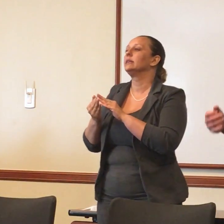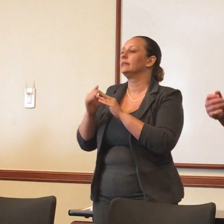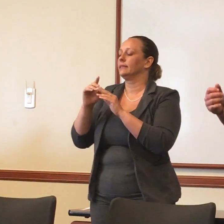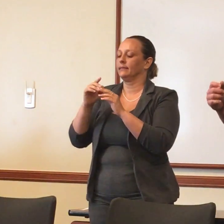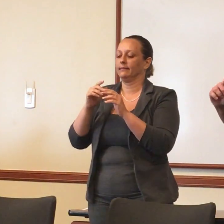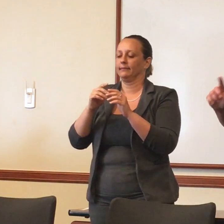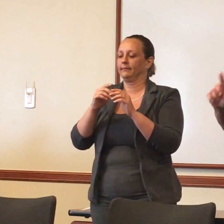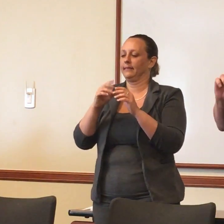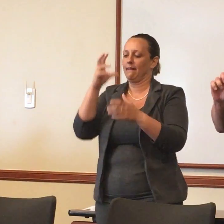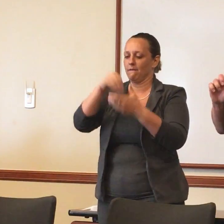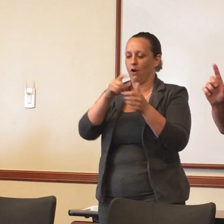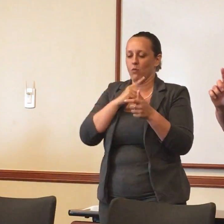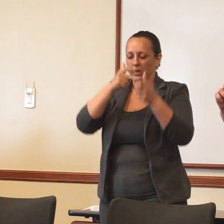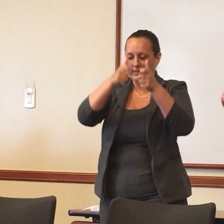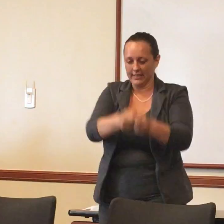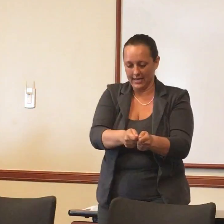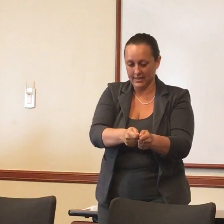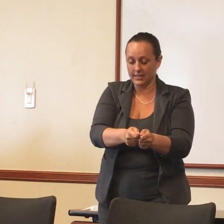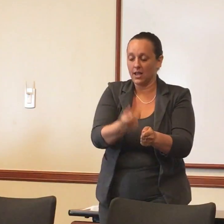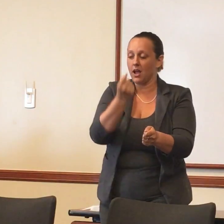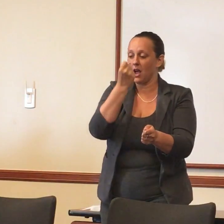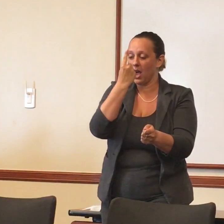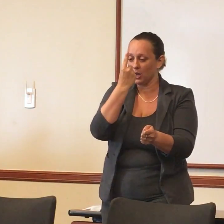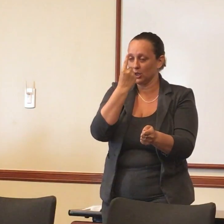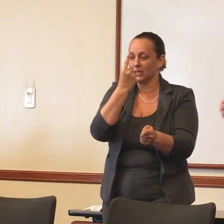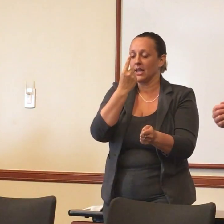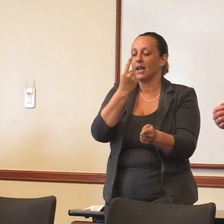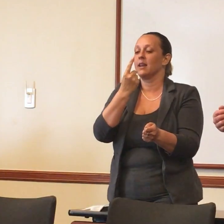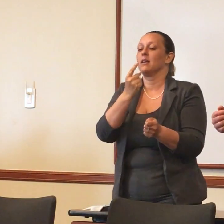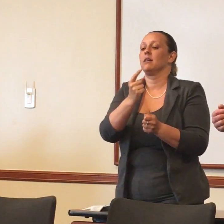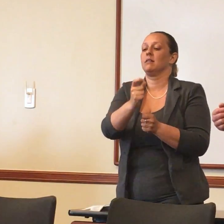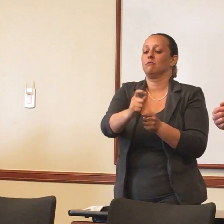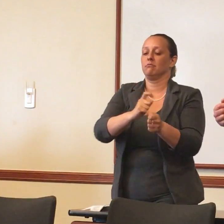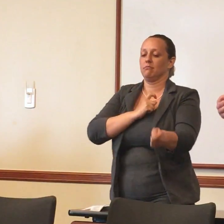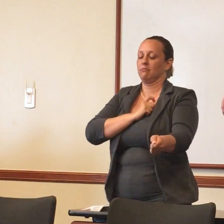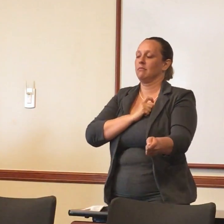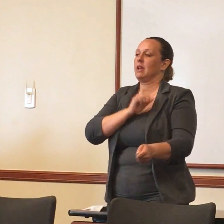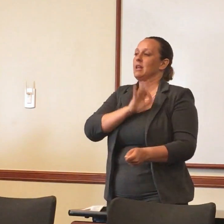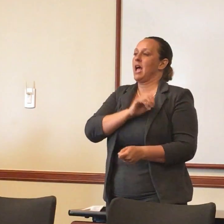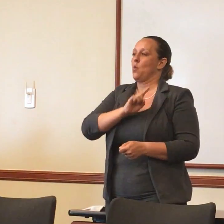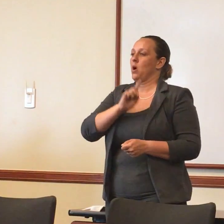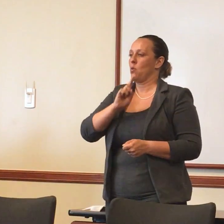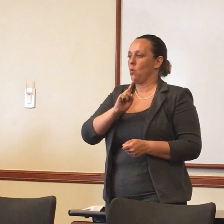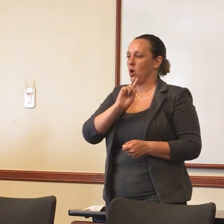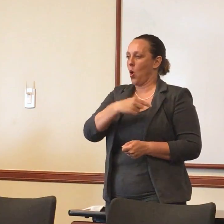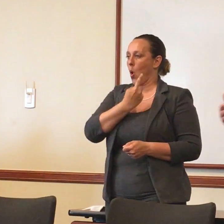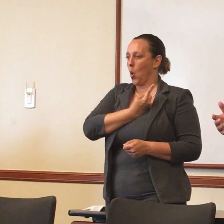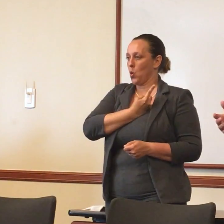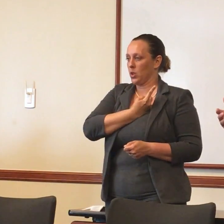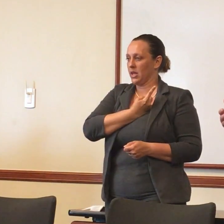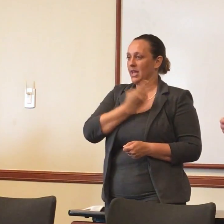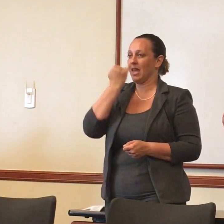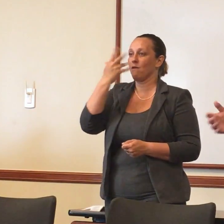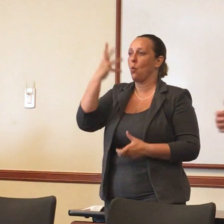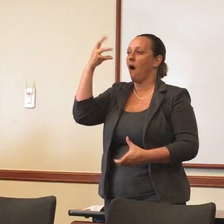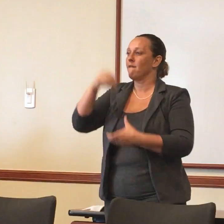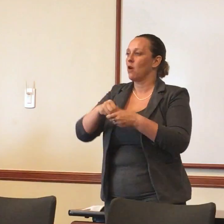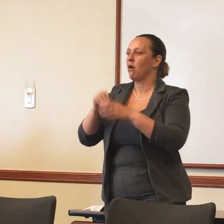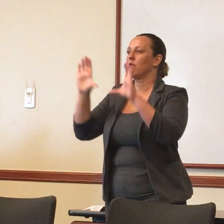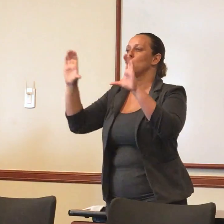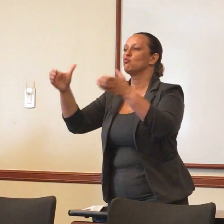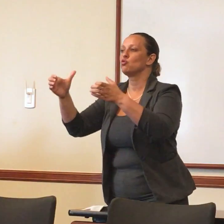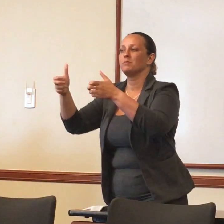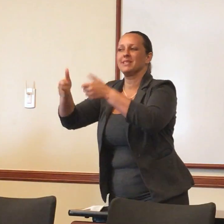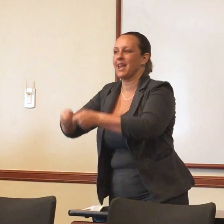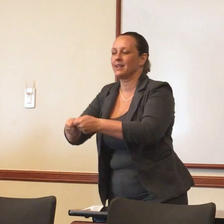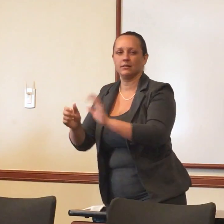also, you can only text to one person. It has to be a direct text to 911. You can't text a family member and 911. That call won't